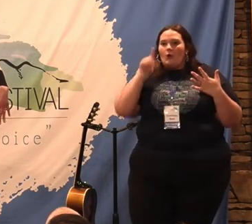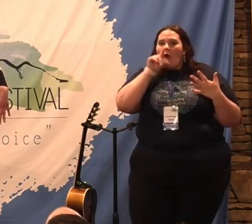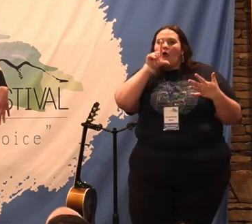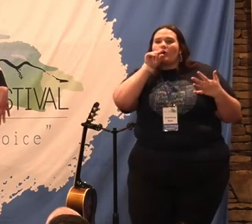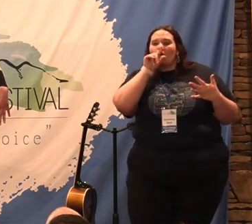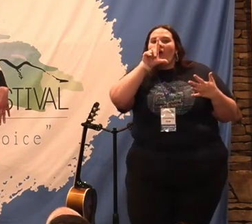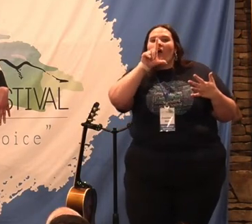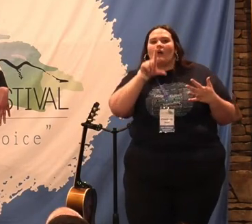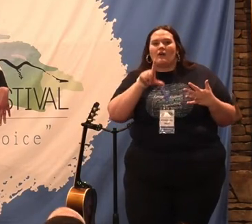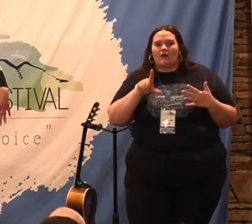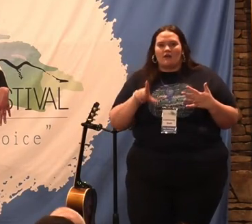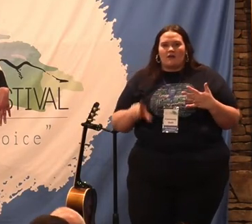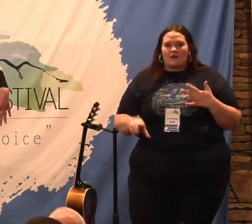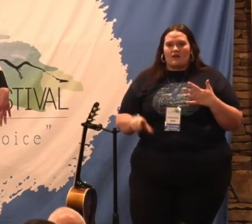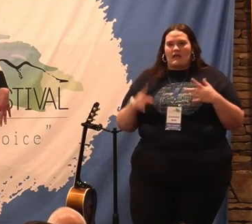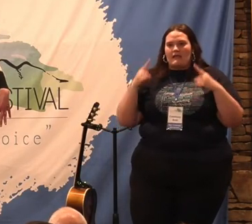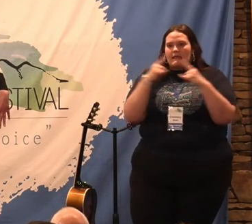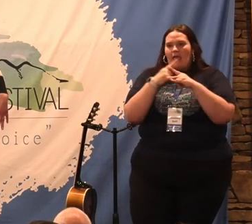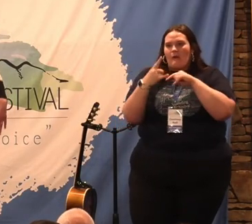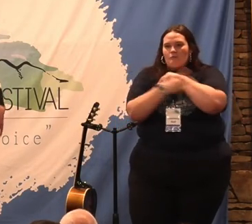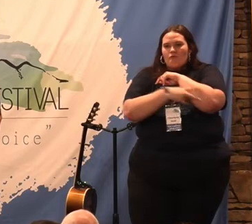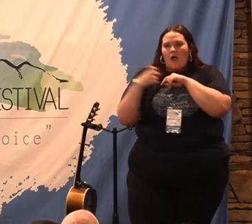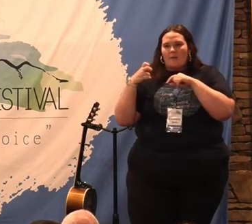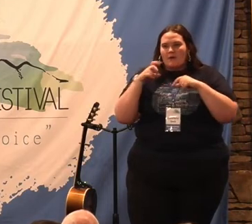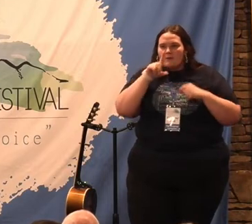The camp robber bird.